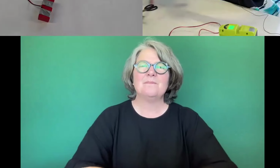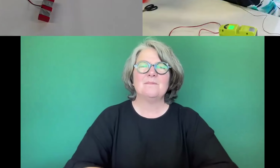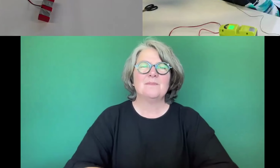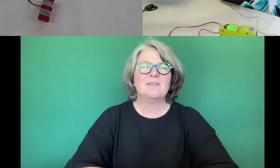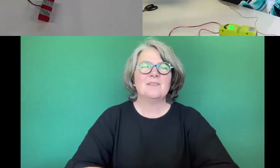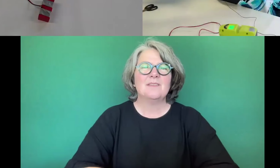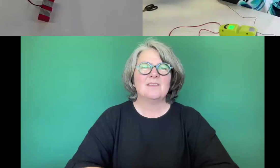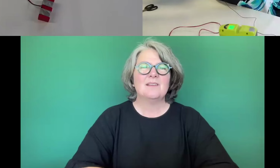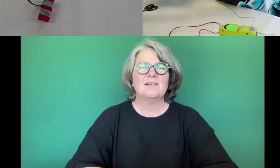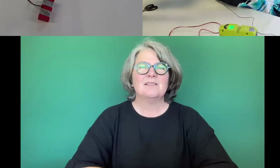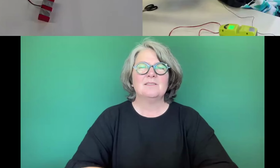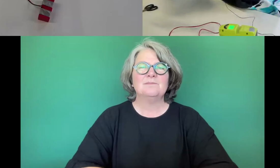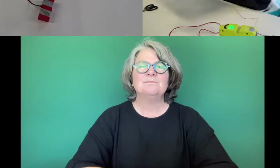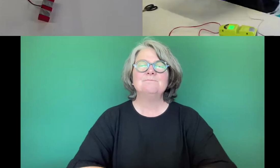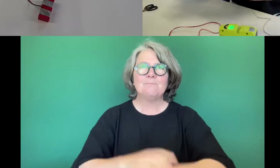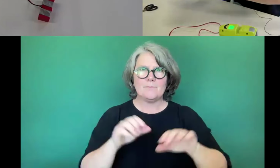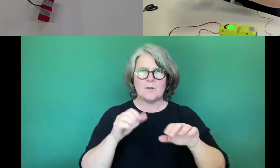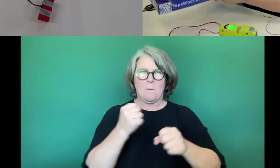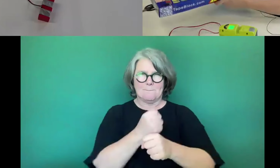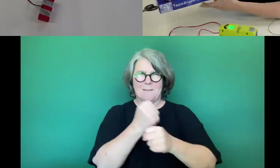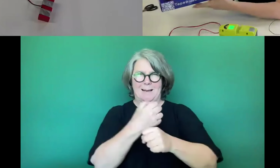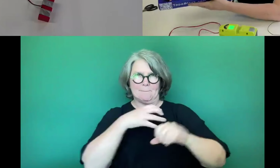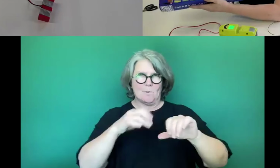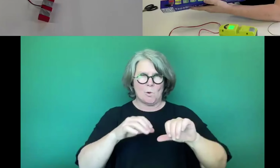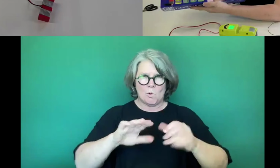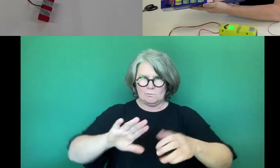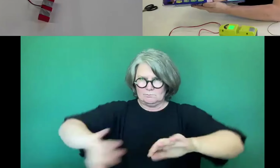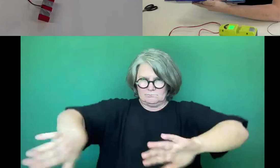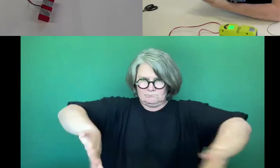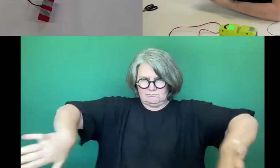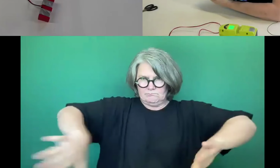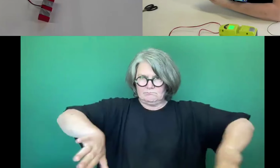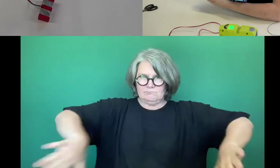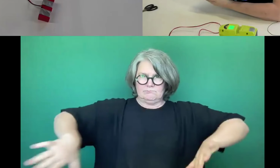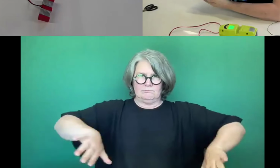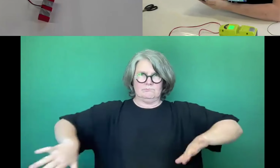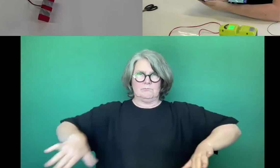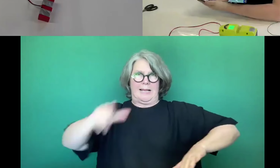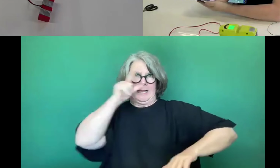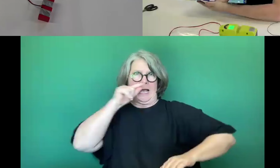the screen. So I'm hoping that everyone